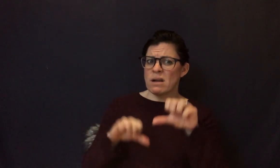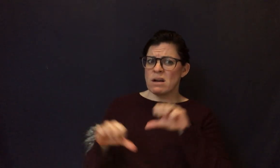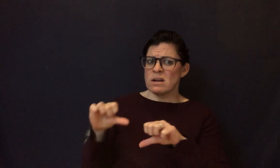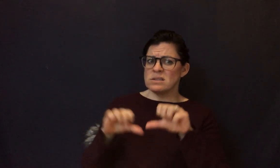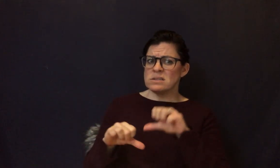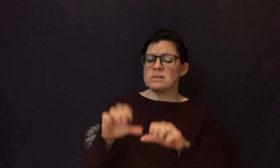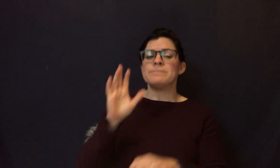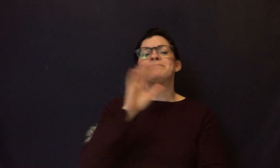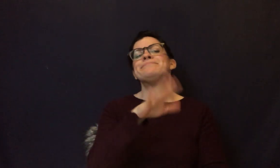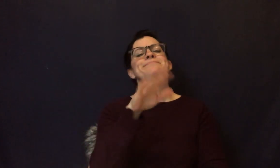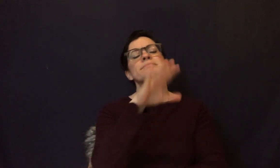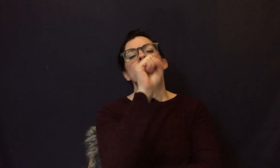extinguisher?